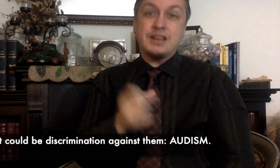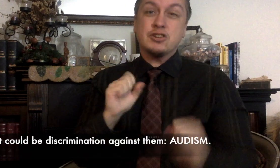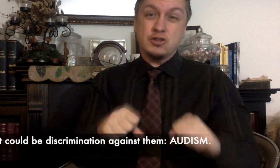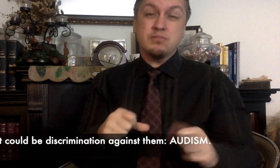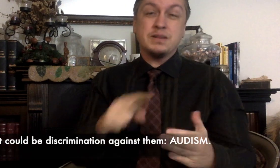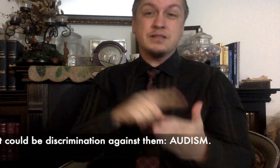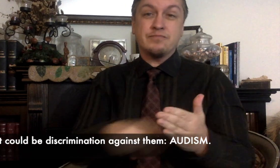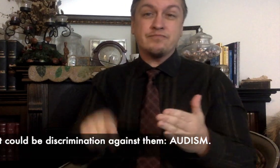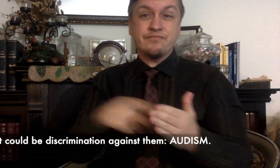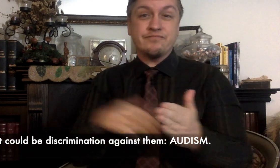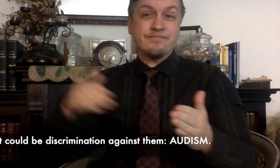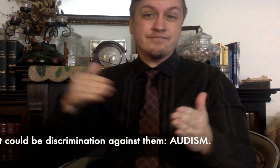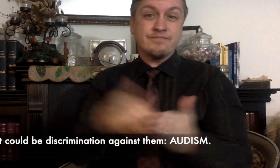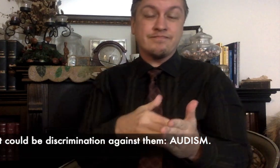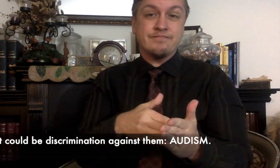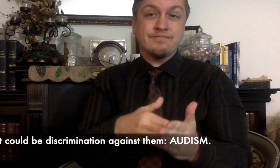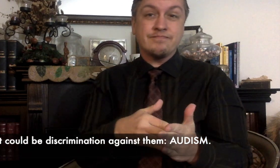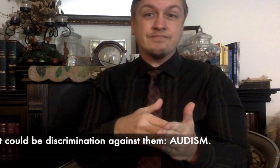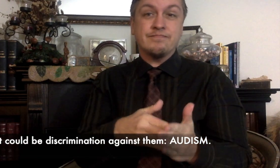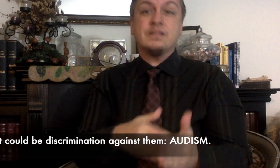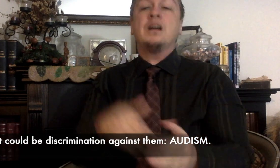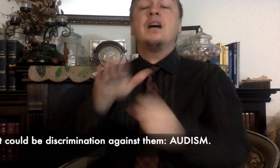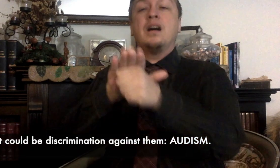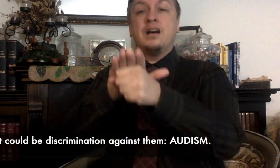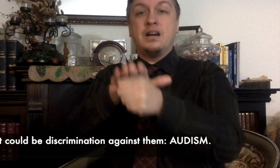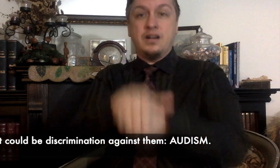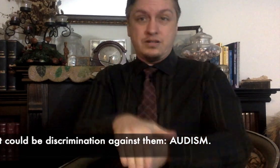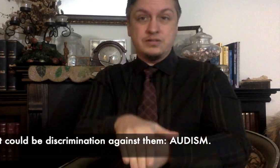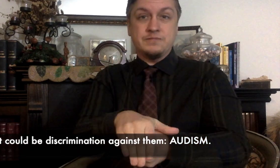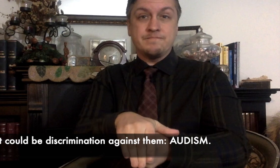That could be discrimination against them. Autism.